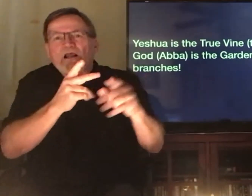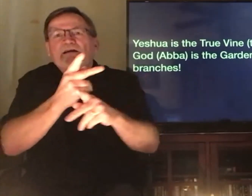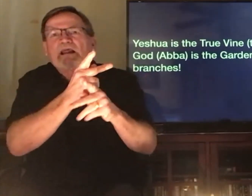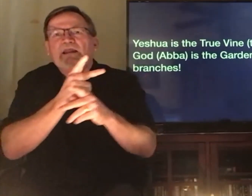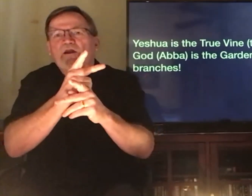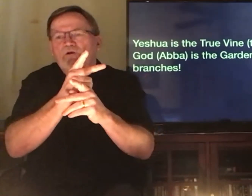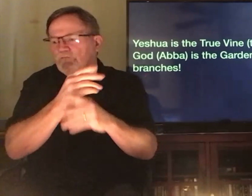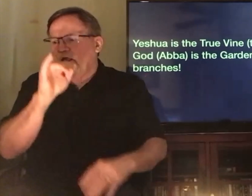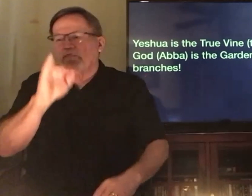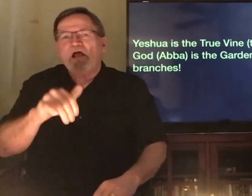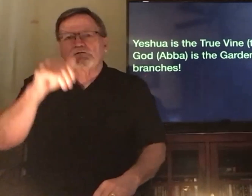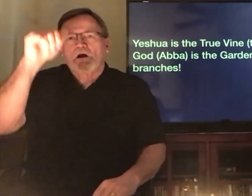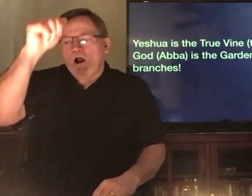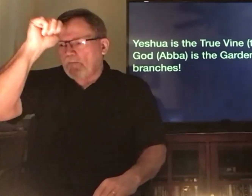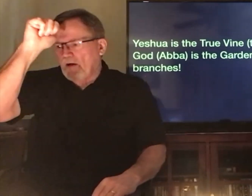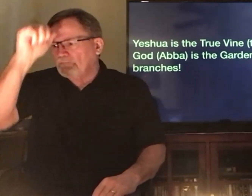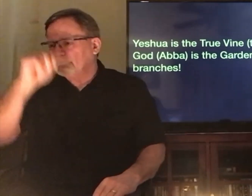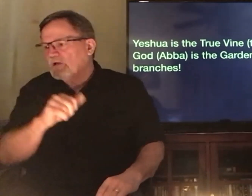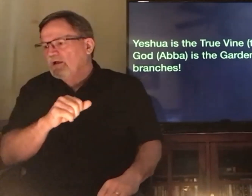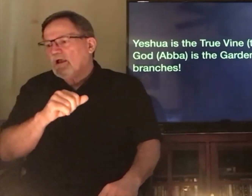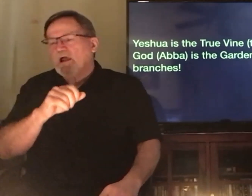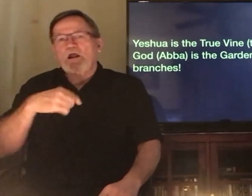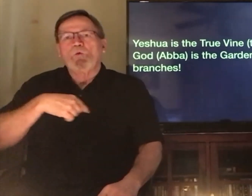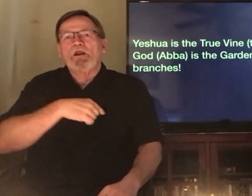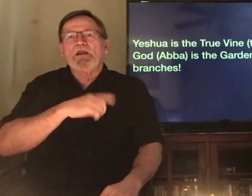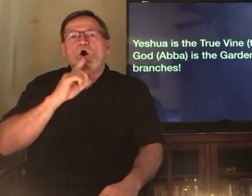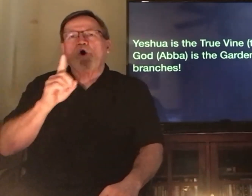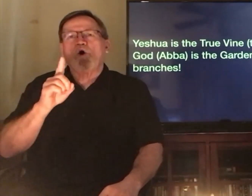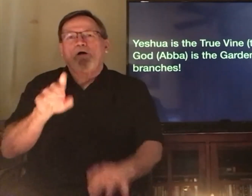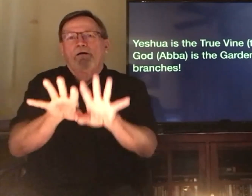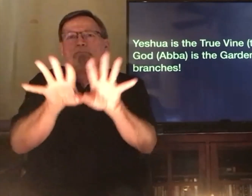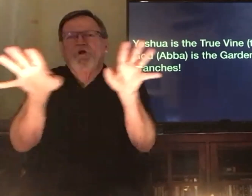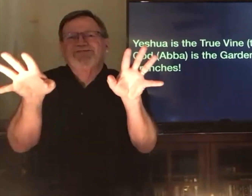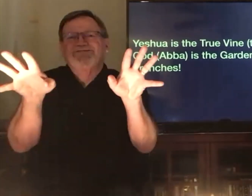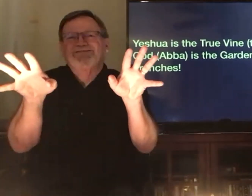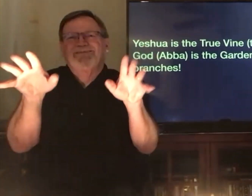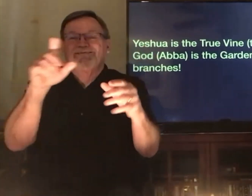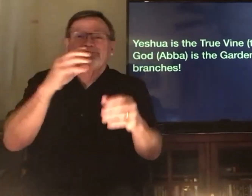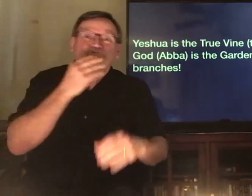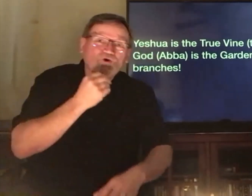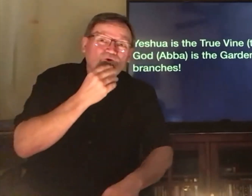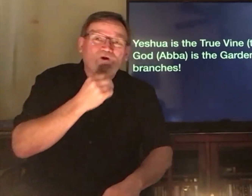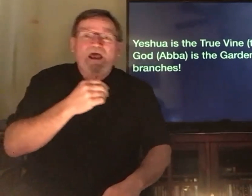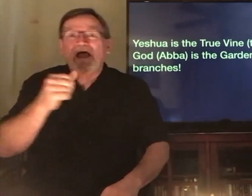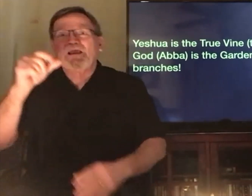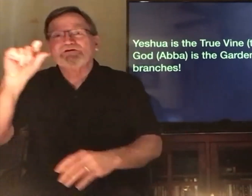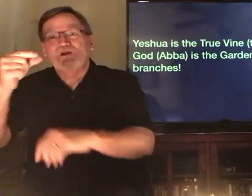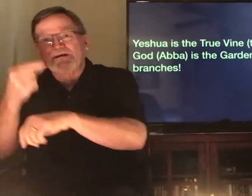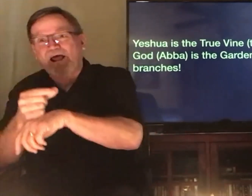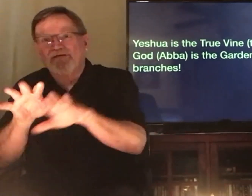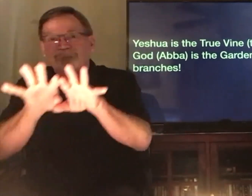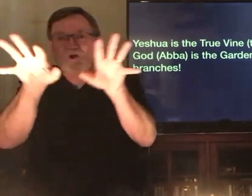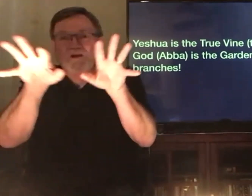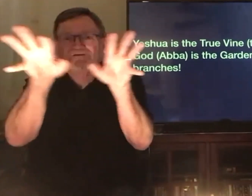When I grew up, the church, not much. A little bit of story, David, Moses, a